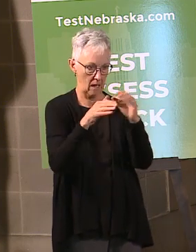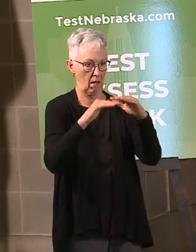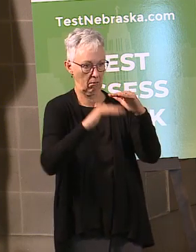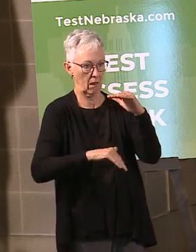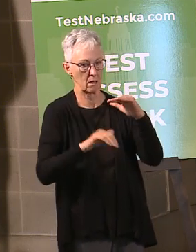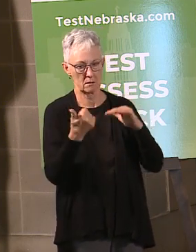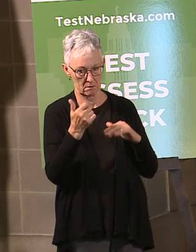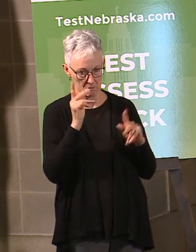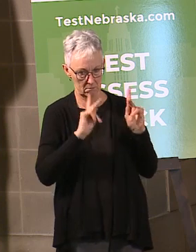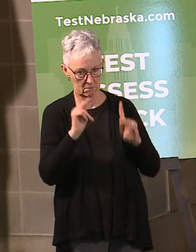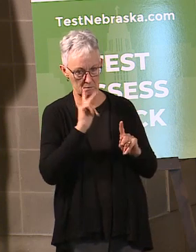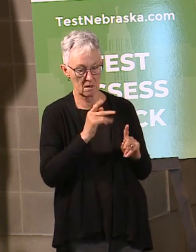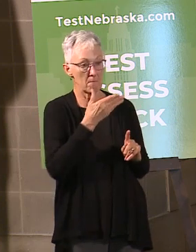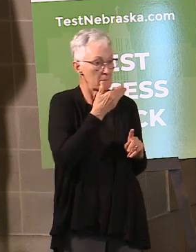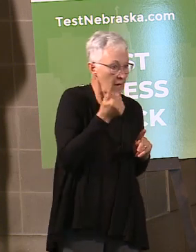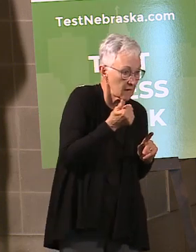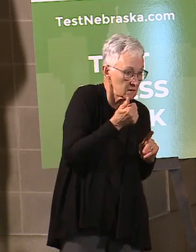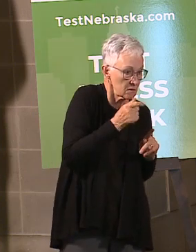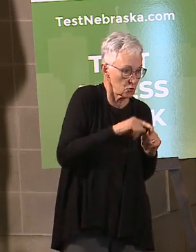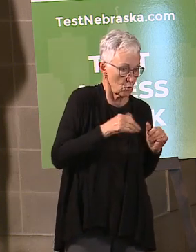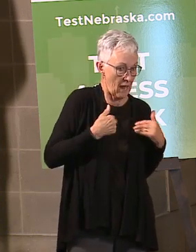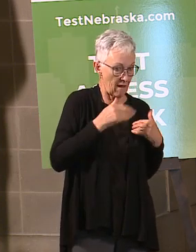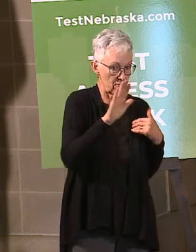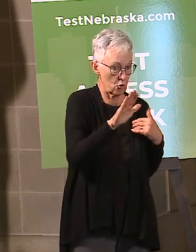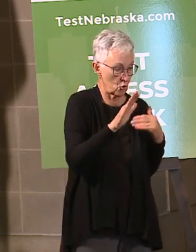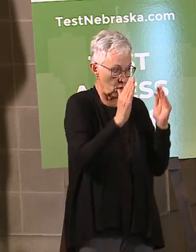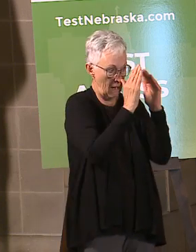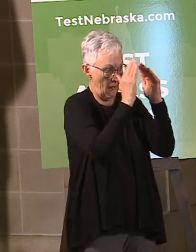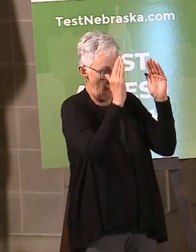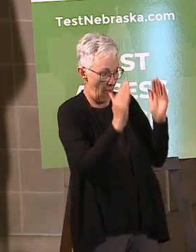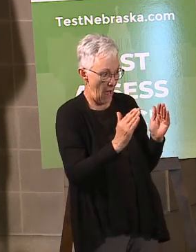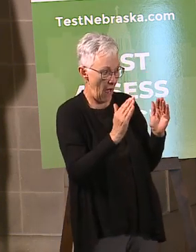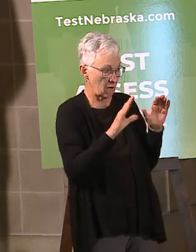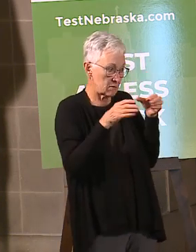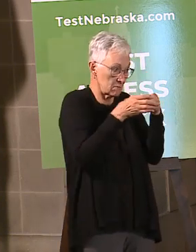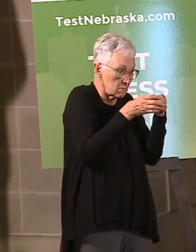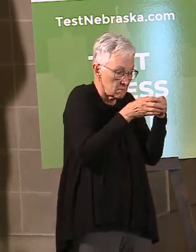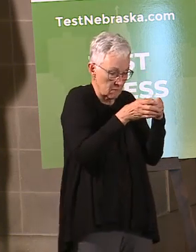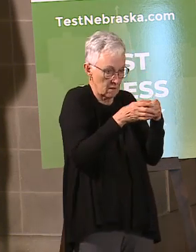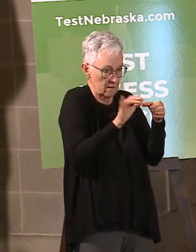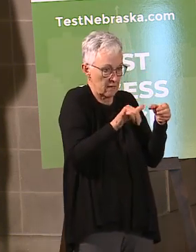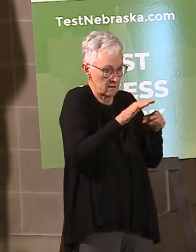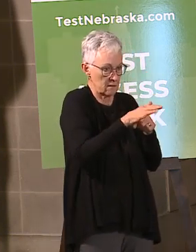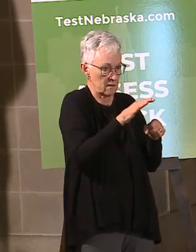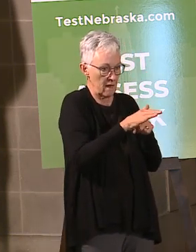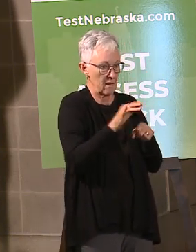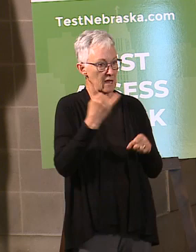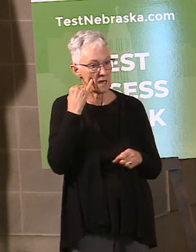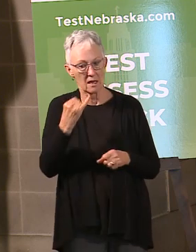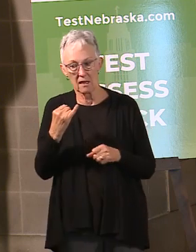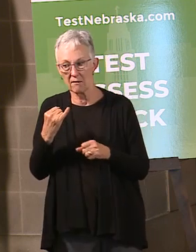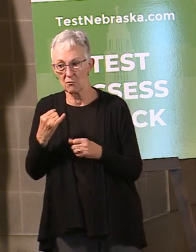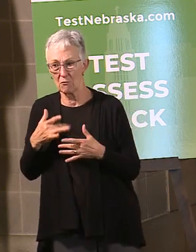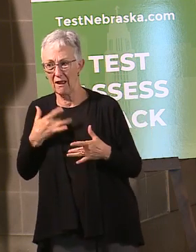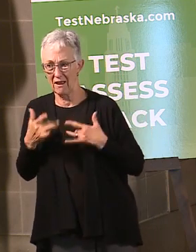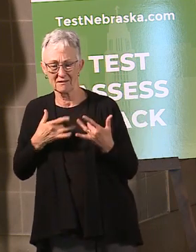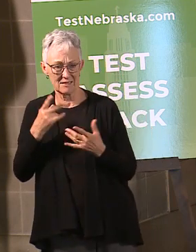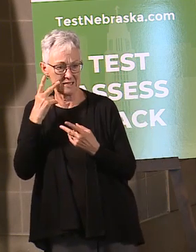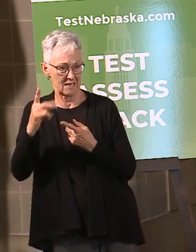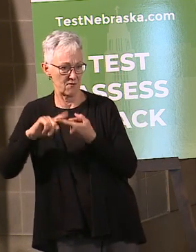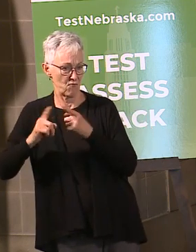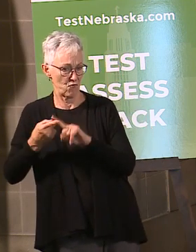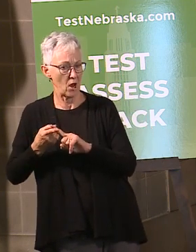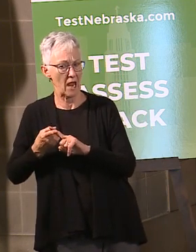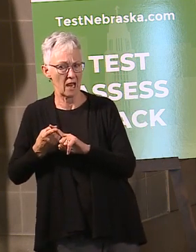just members of your household, but I know people are anxious to see their friends. So if you do have people coming over or going to somebody else's house, please keep that group size to